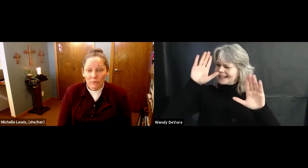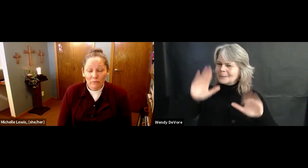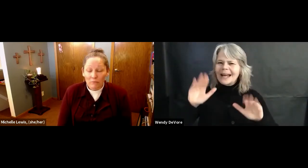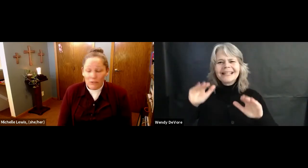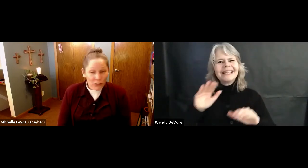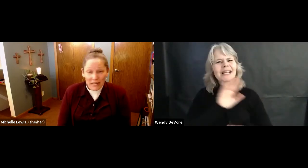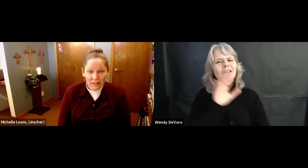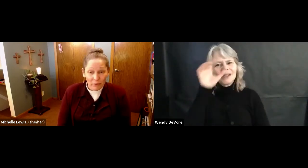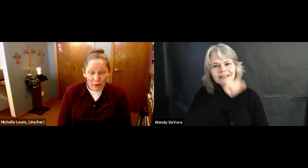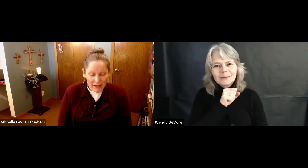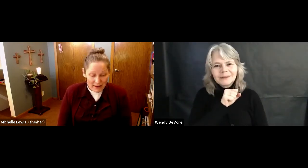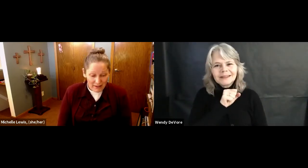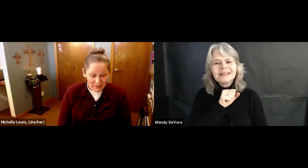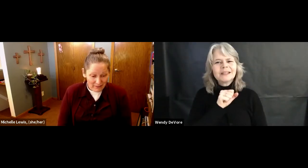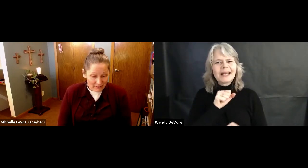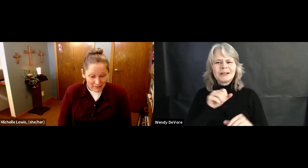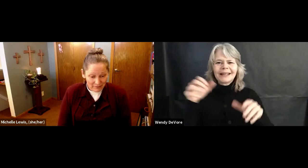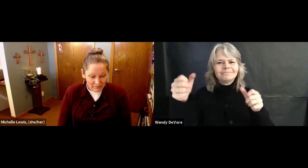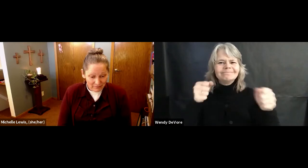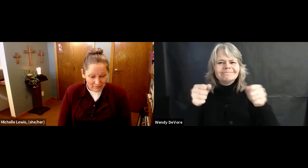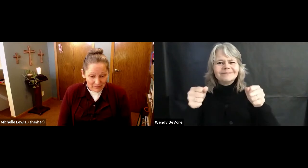to shake them awake.